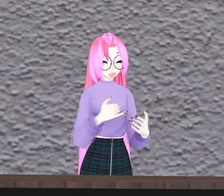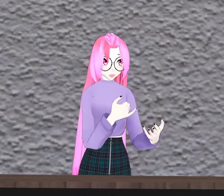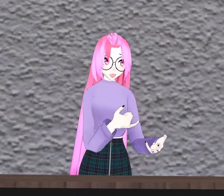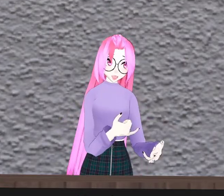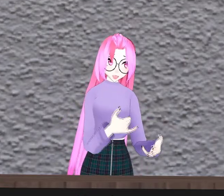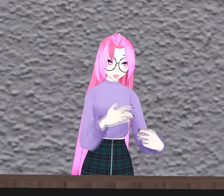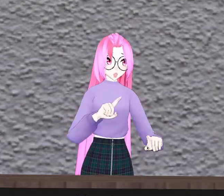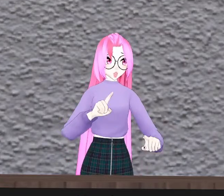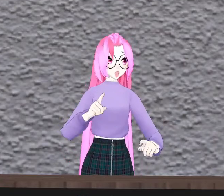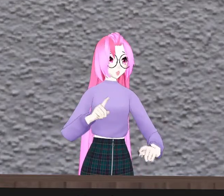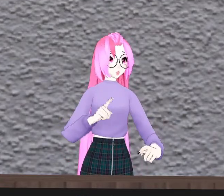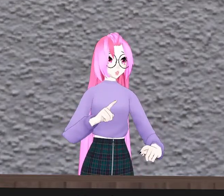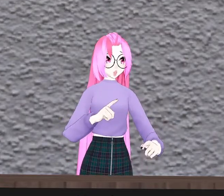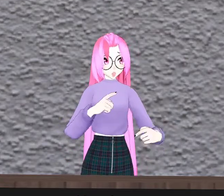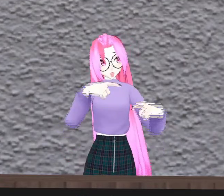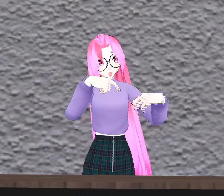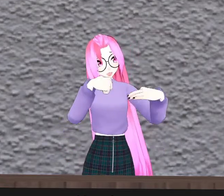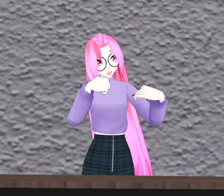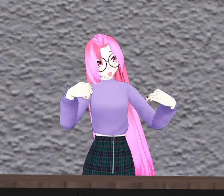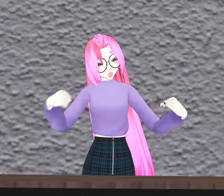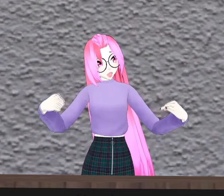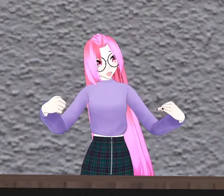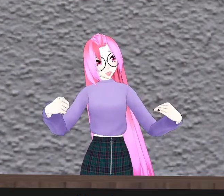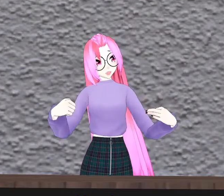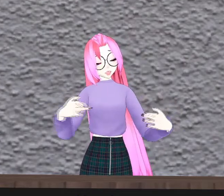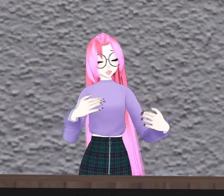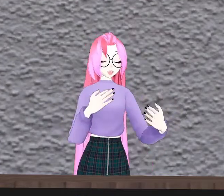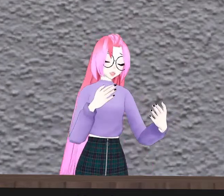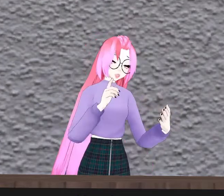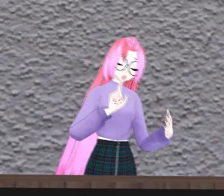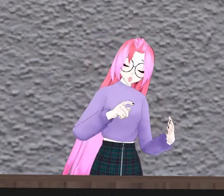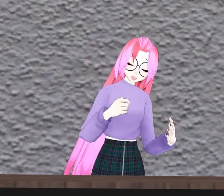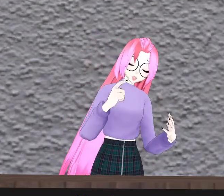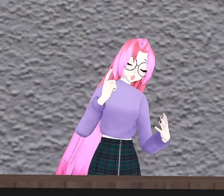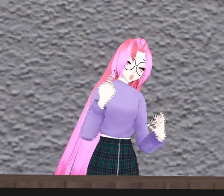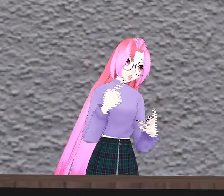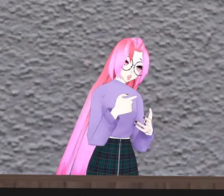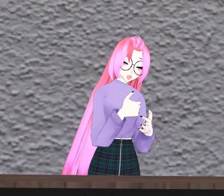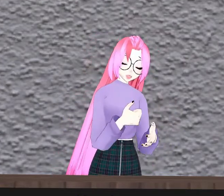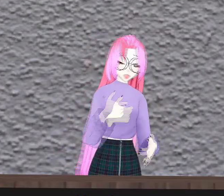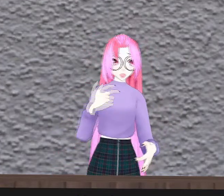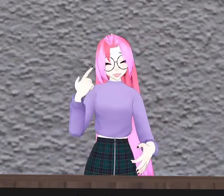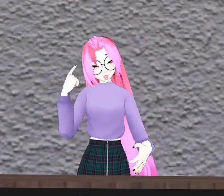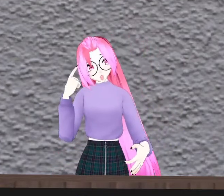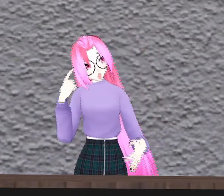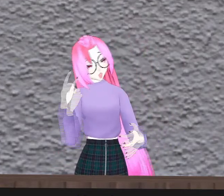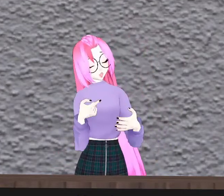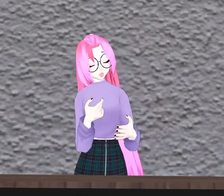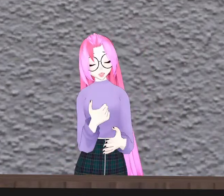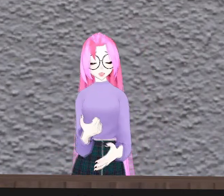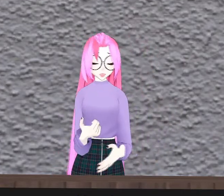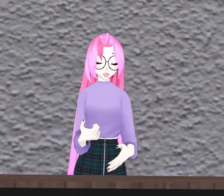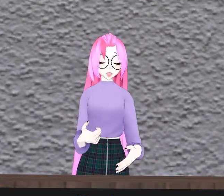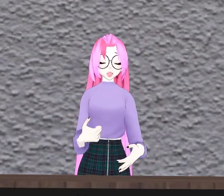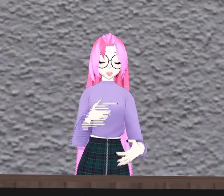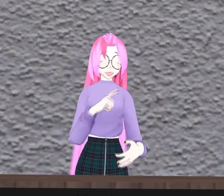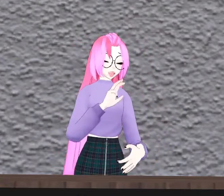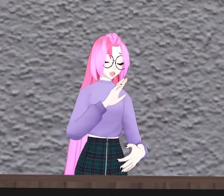being helpful. But it's the line between, does this person need help, or do I just think they need help? Am